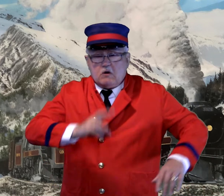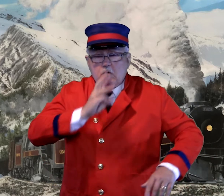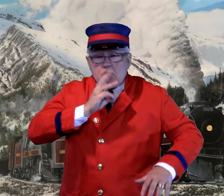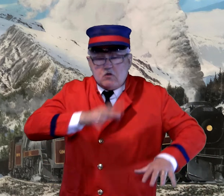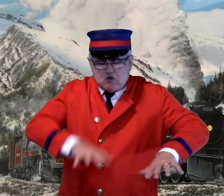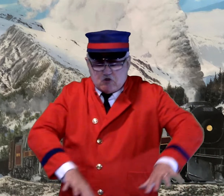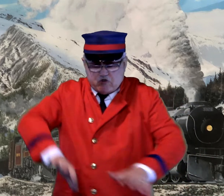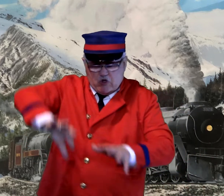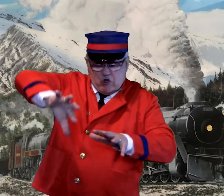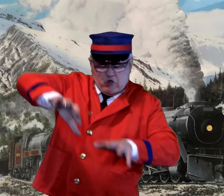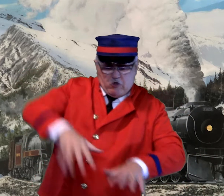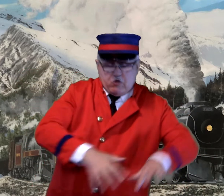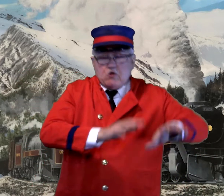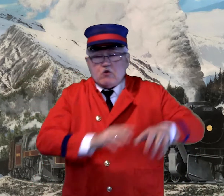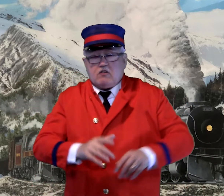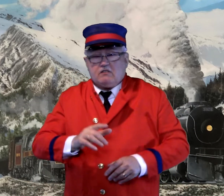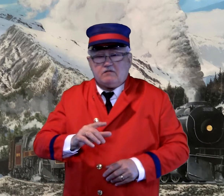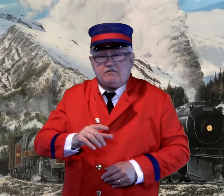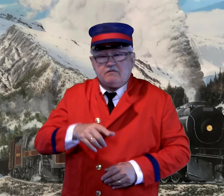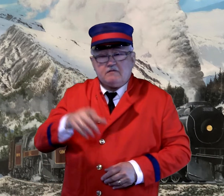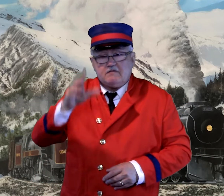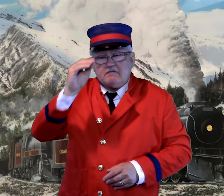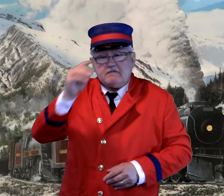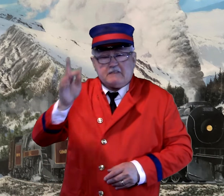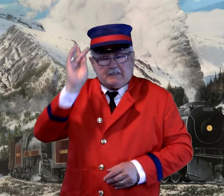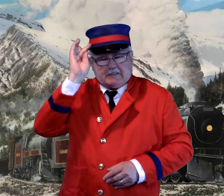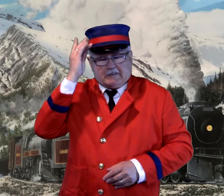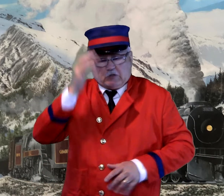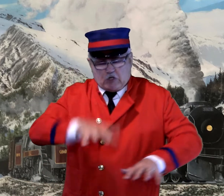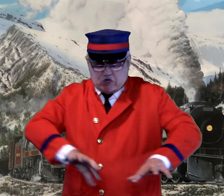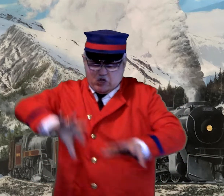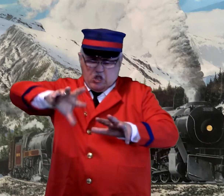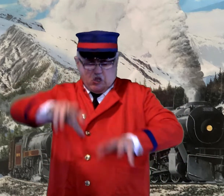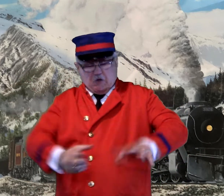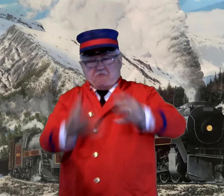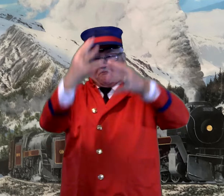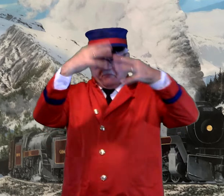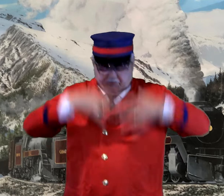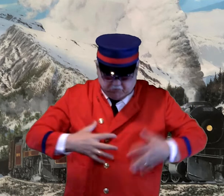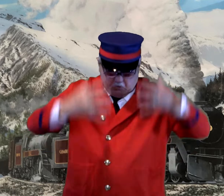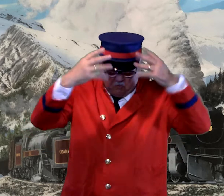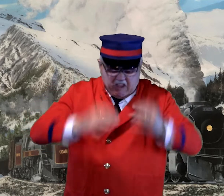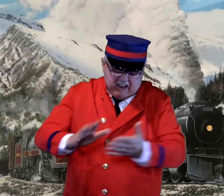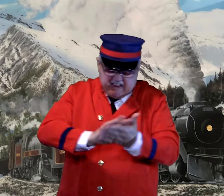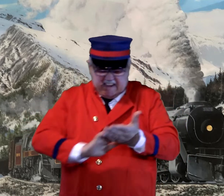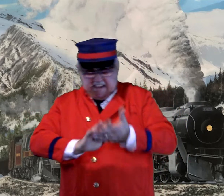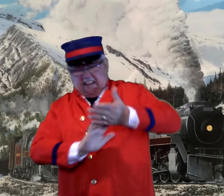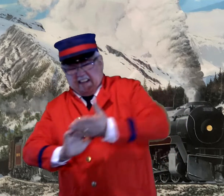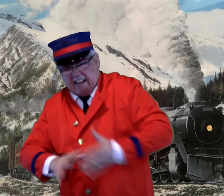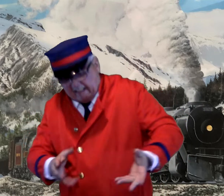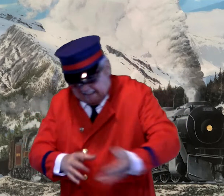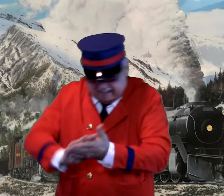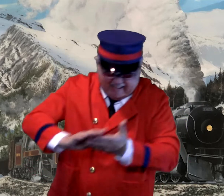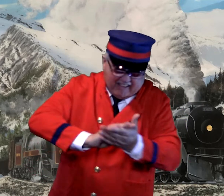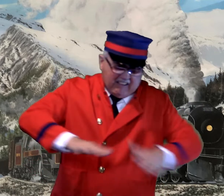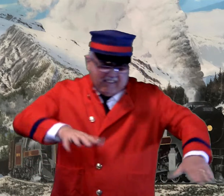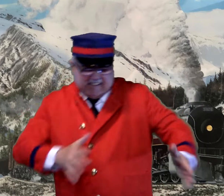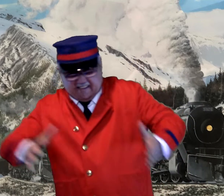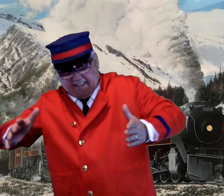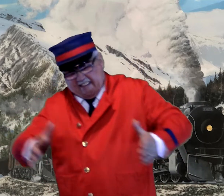deep double sink, and they would fill it up with water, and of course, the dishwater would slosh around because the train was moving. And